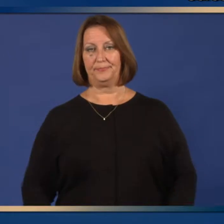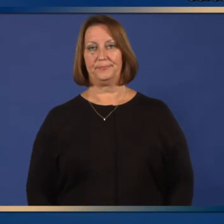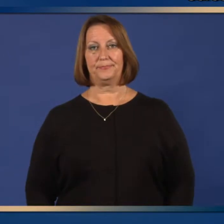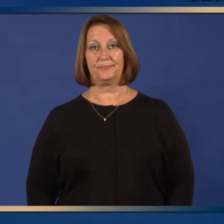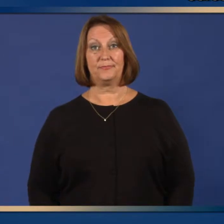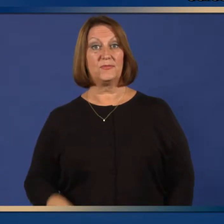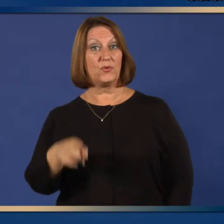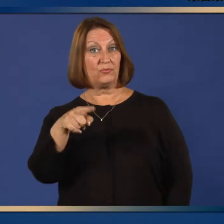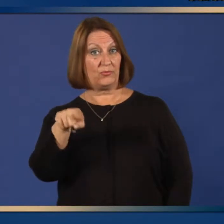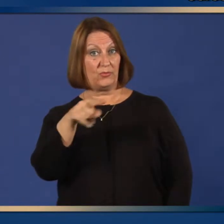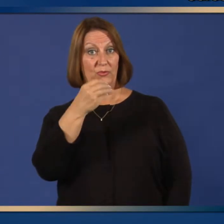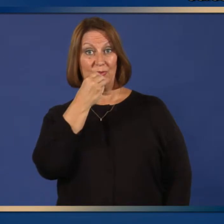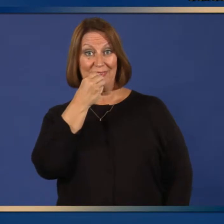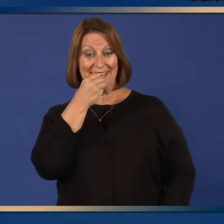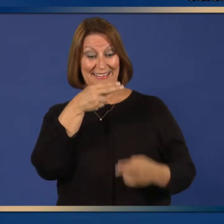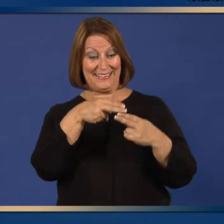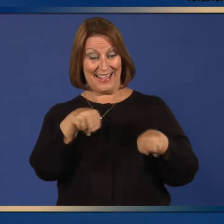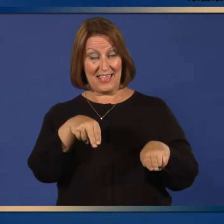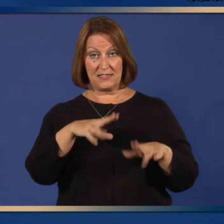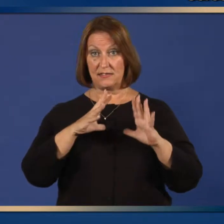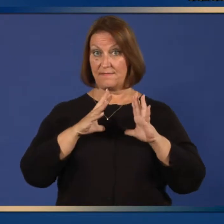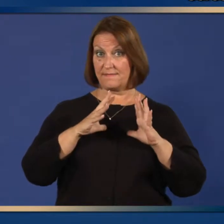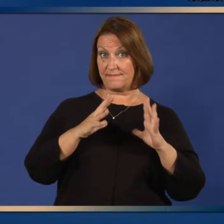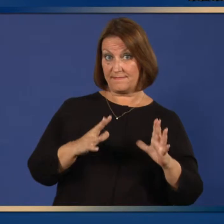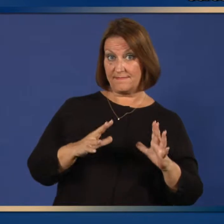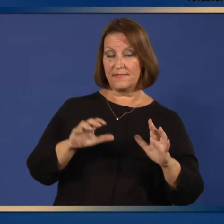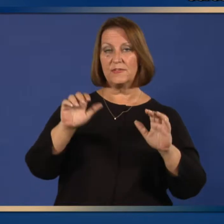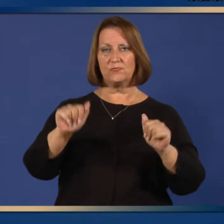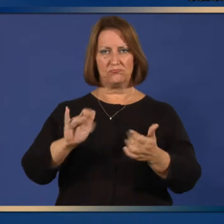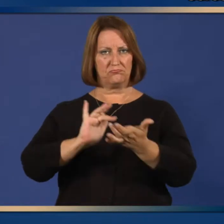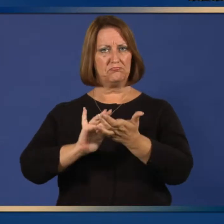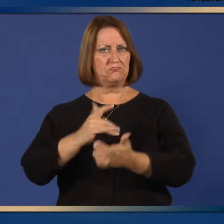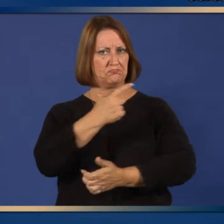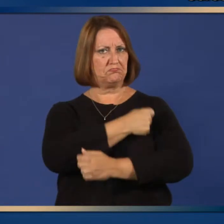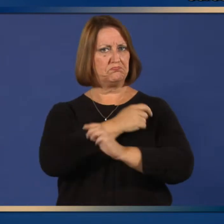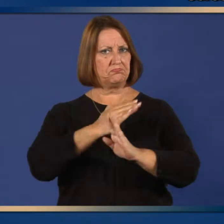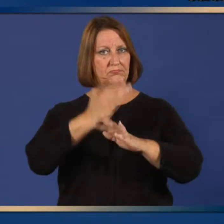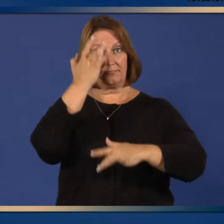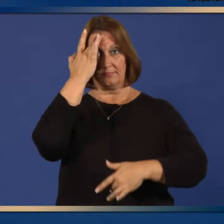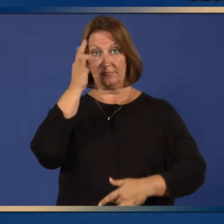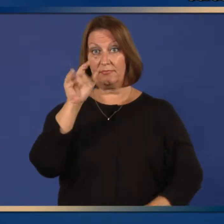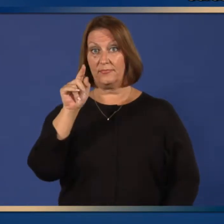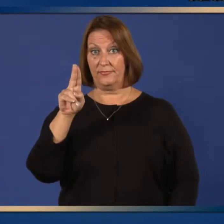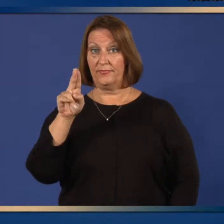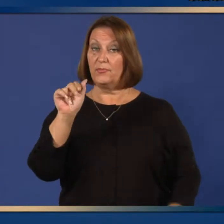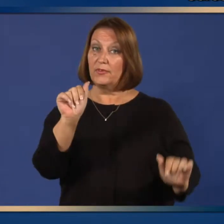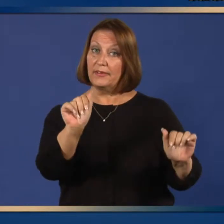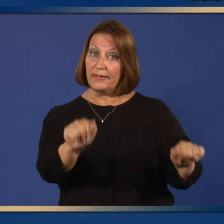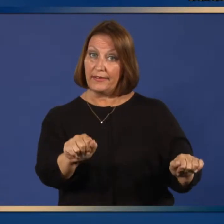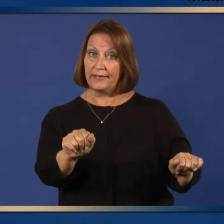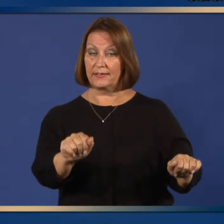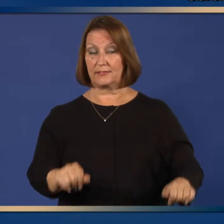If a person can eat eggs, they can receive inactivated influenza vaccine.